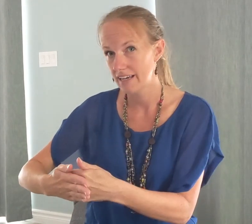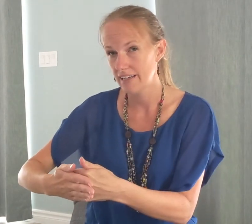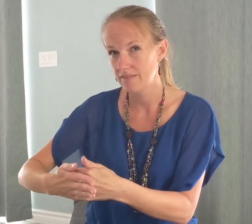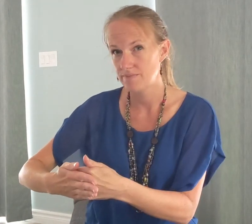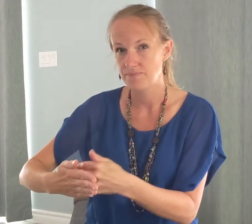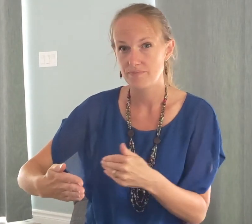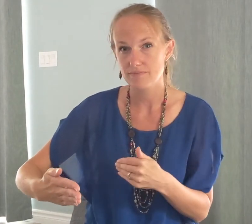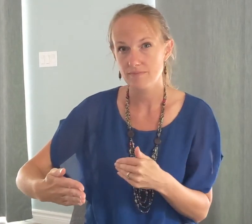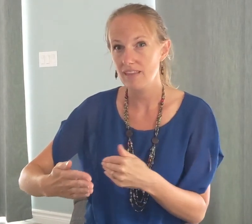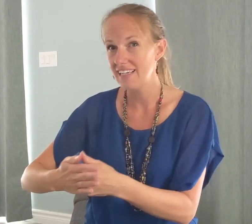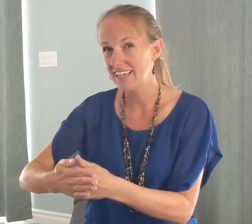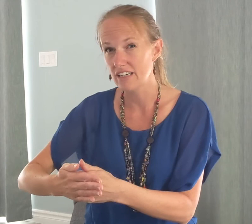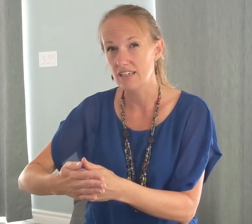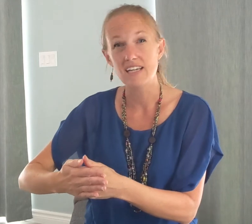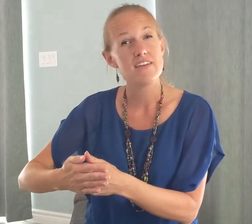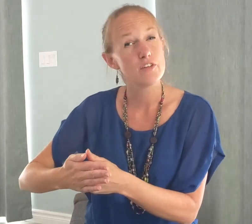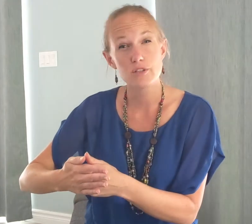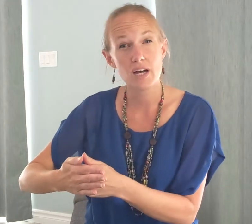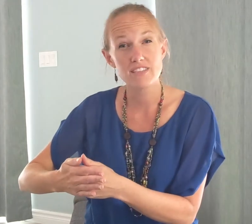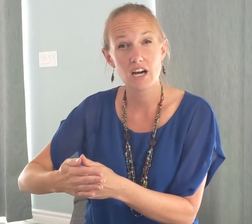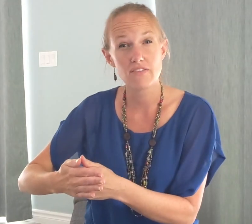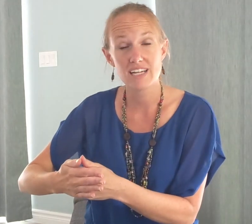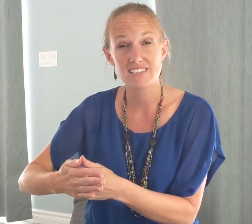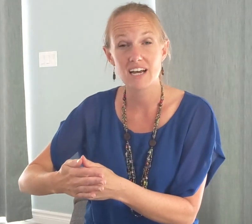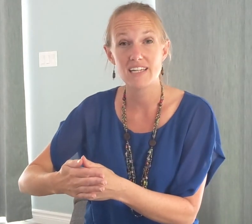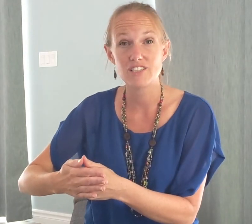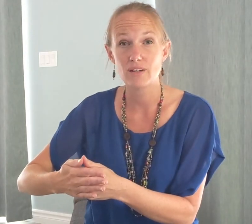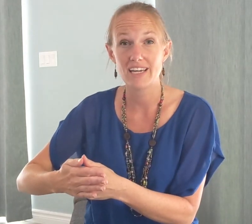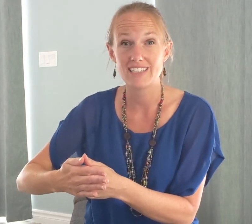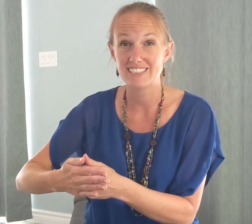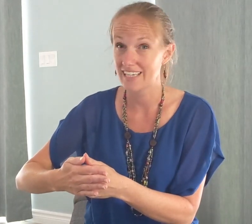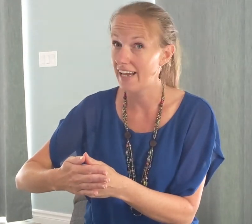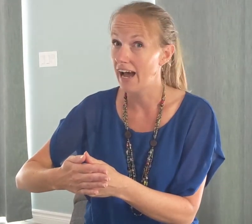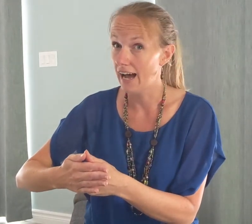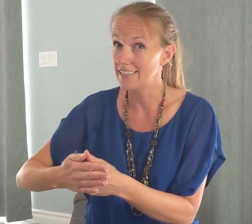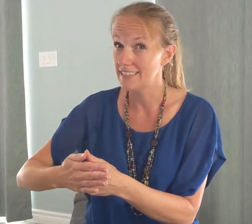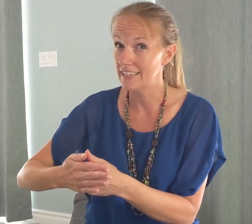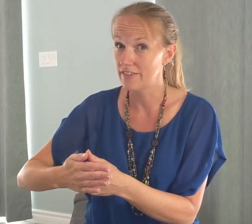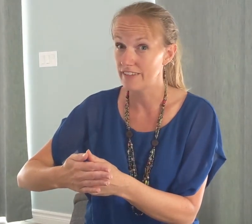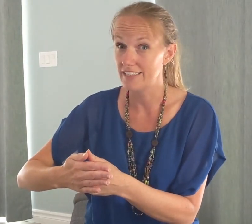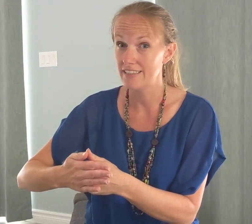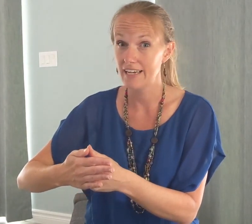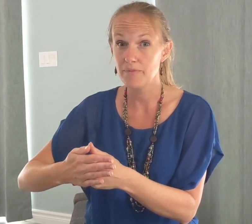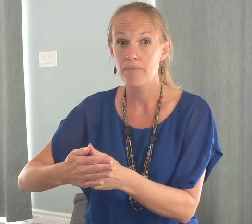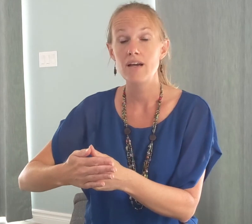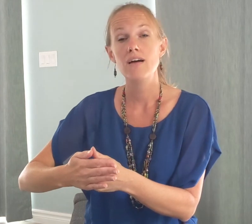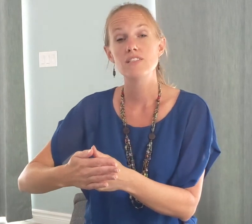okay? Near. If you don't have time for that sign, it's okay to just say, I sit at your feet, okay?